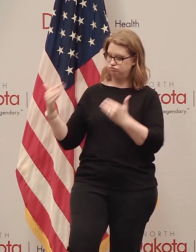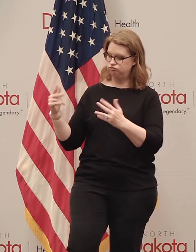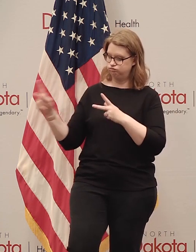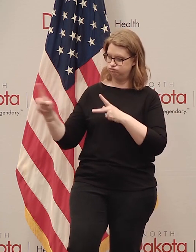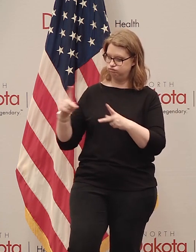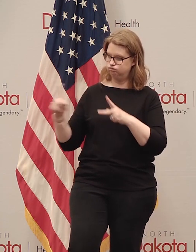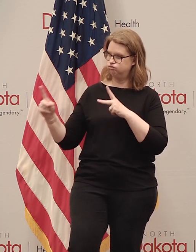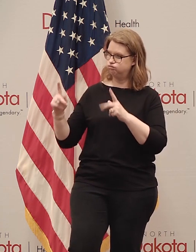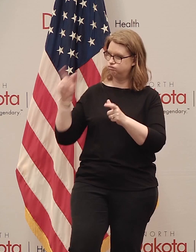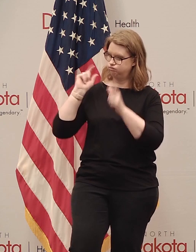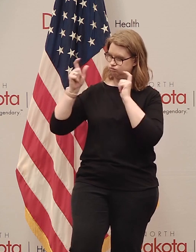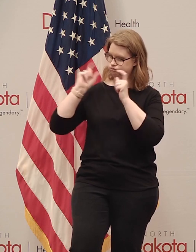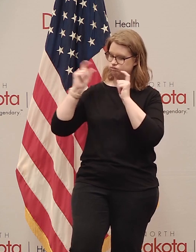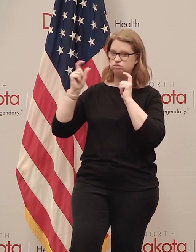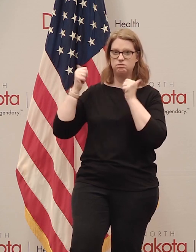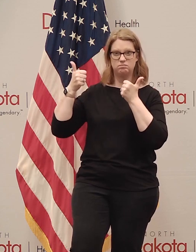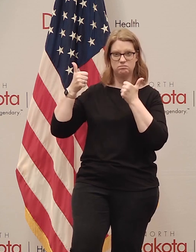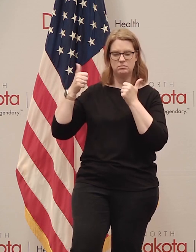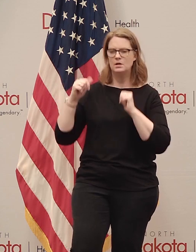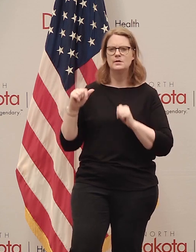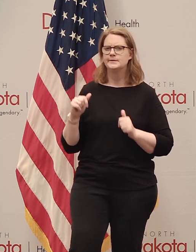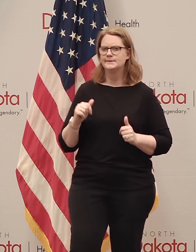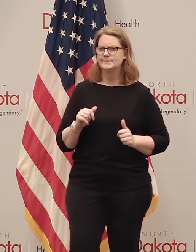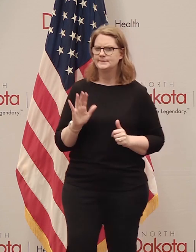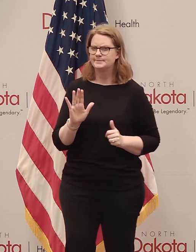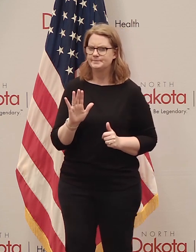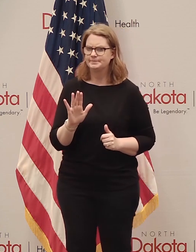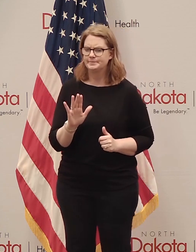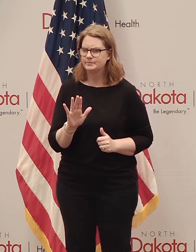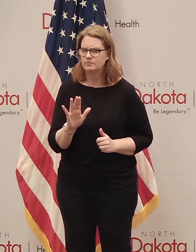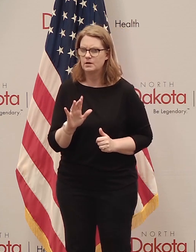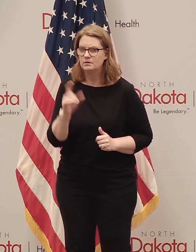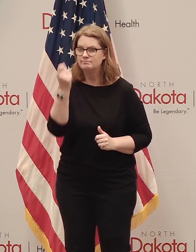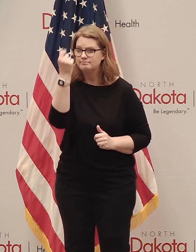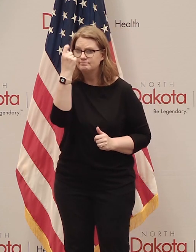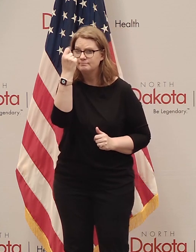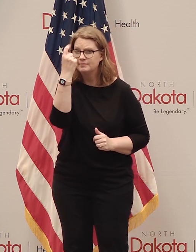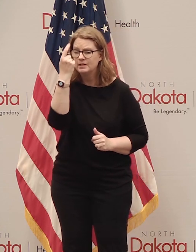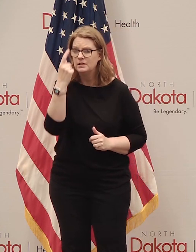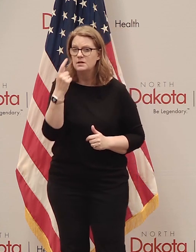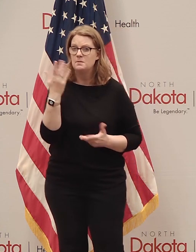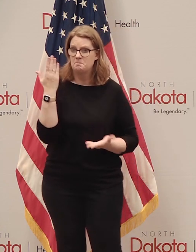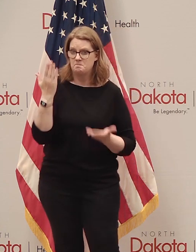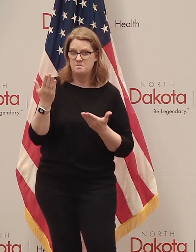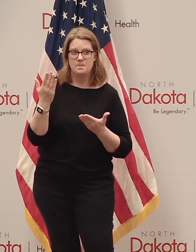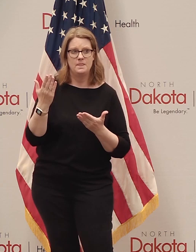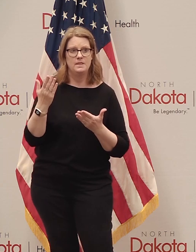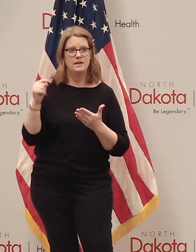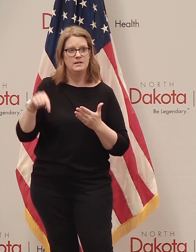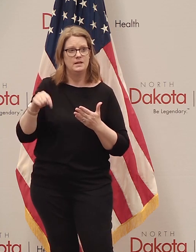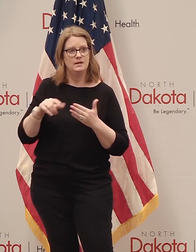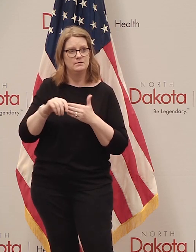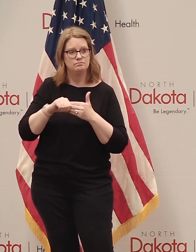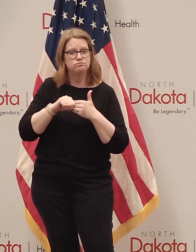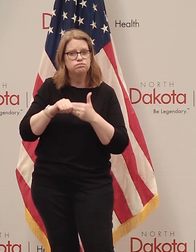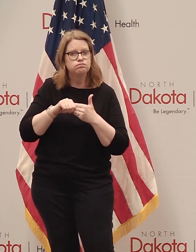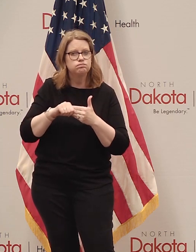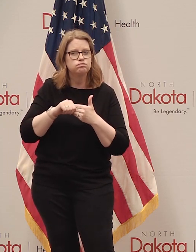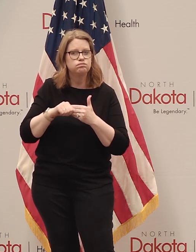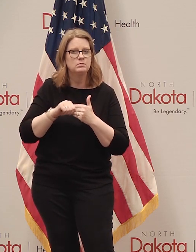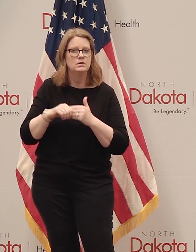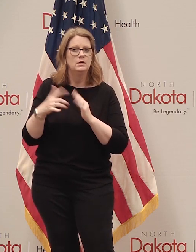on. It's clear that even as we loosen up these and move from